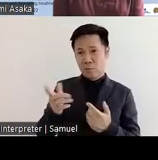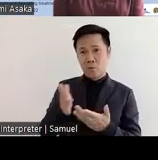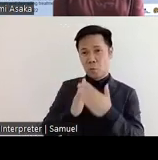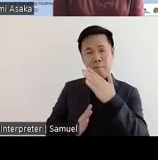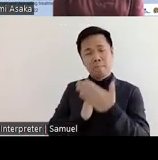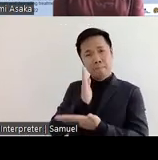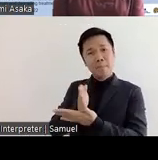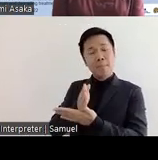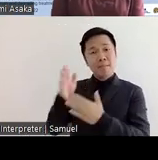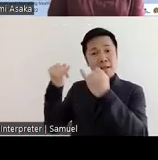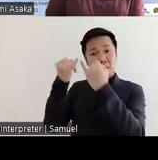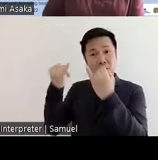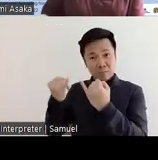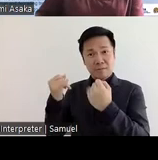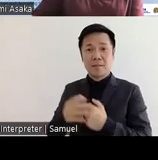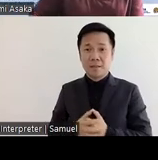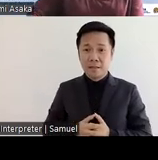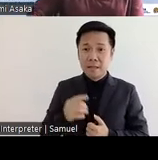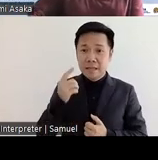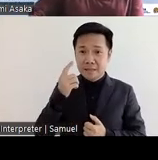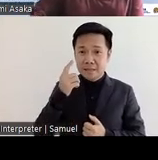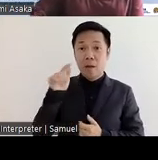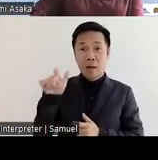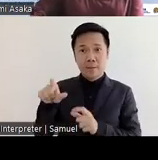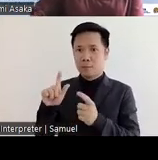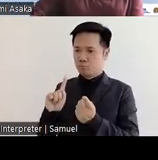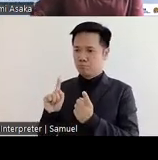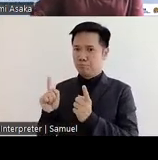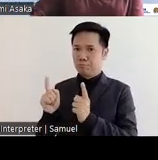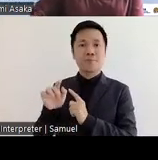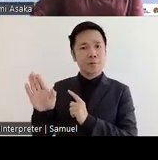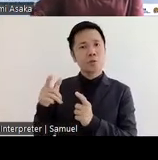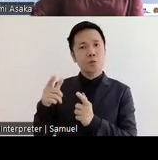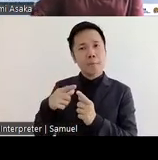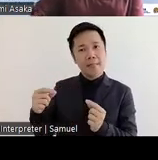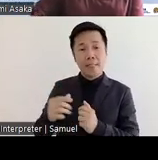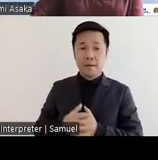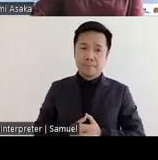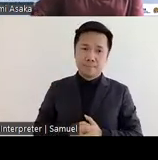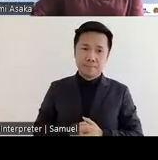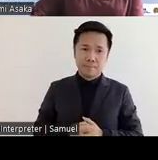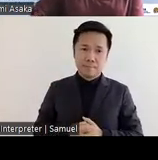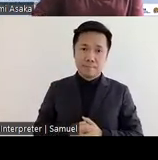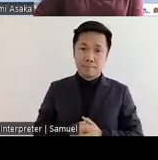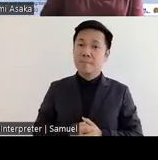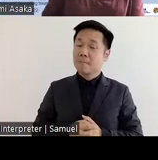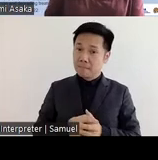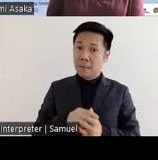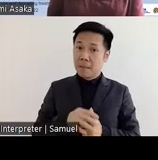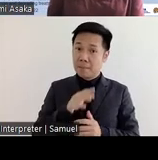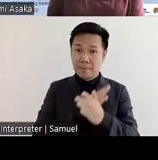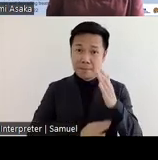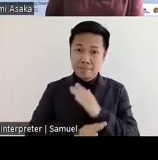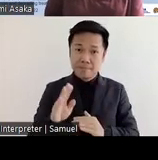in wider disabled community in Japan. At this time, people with disability mainly only